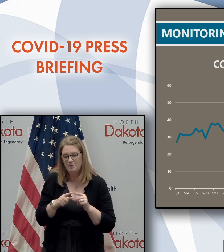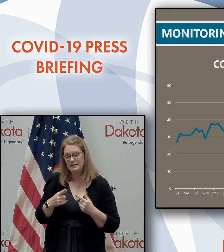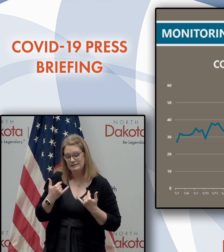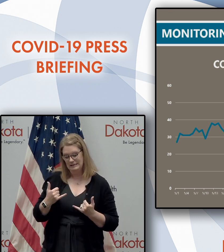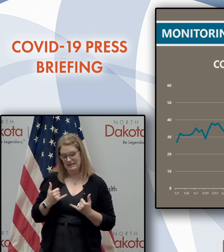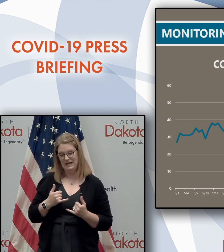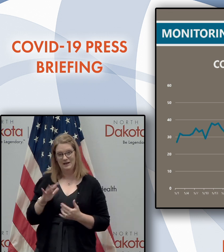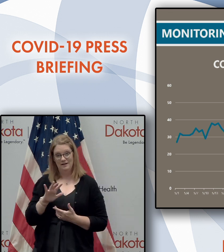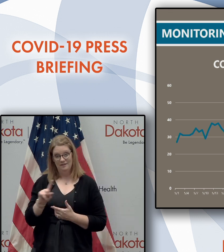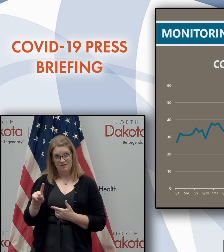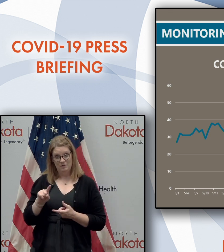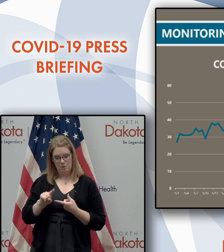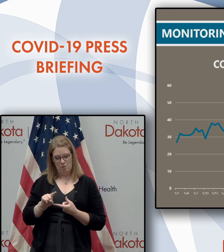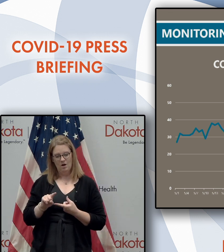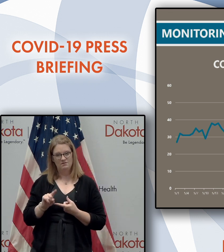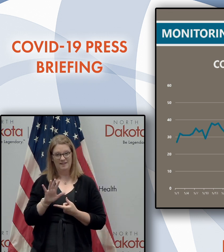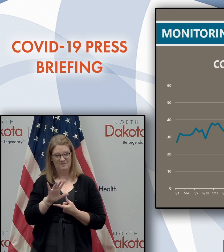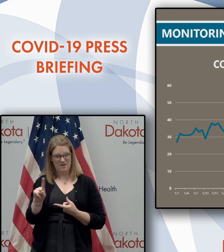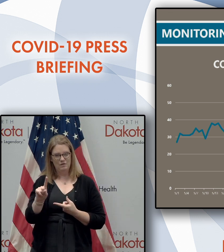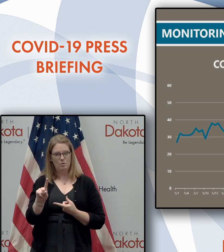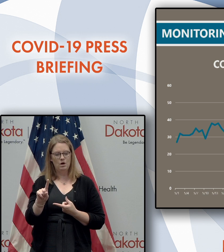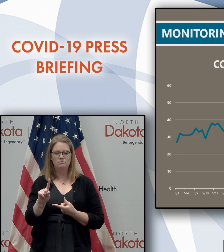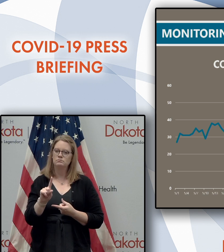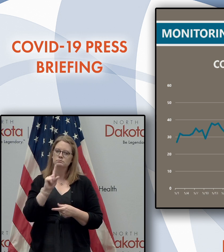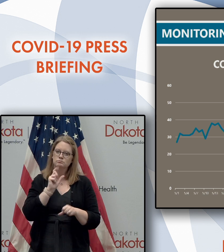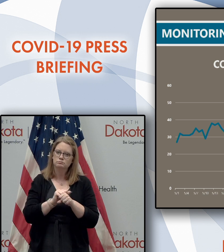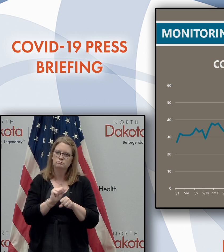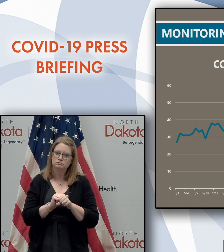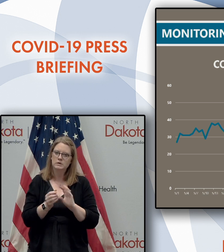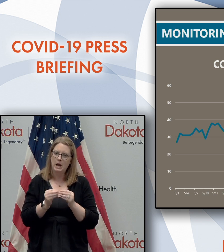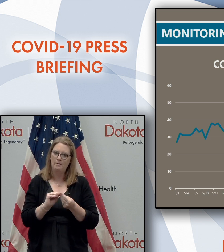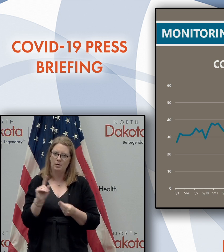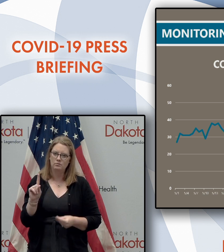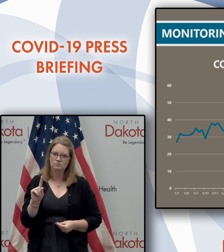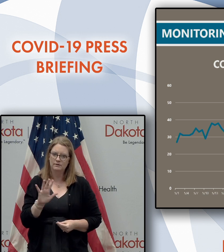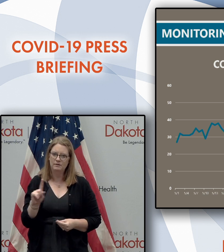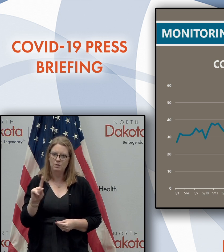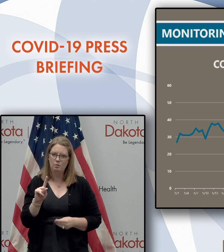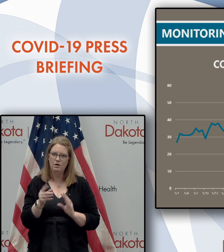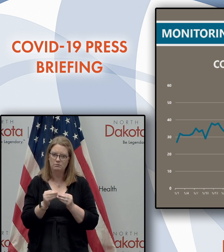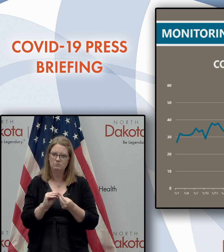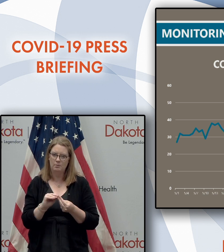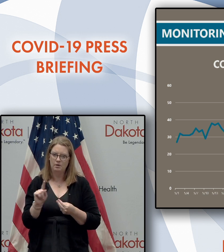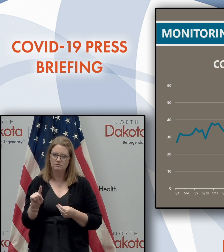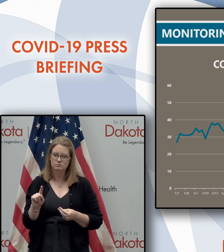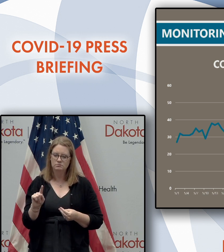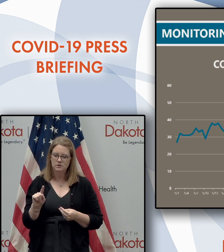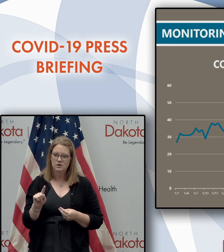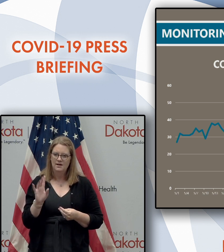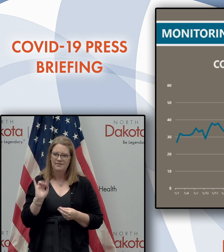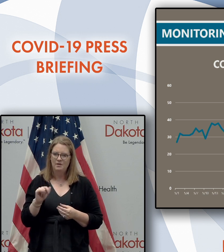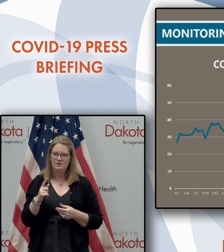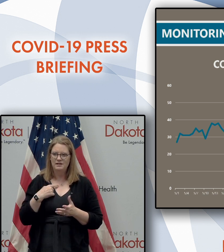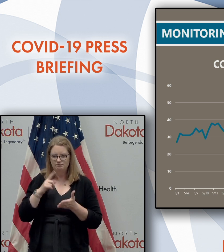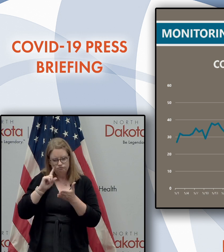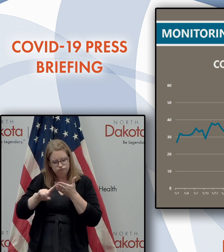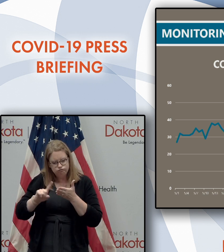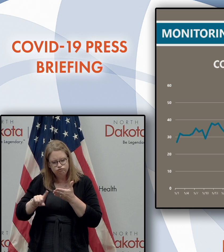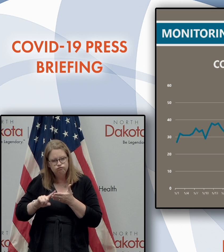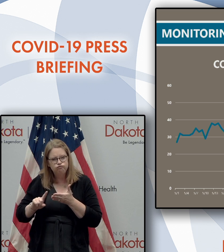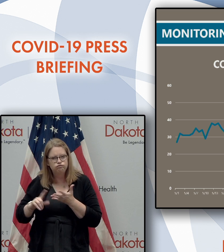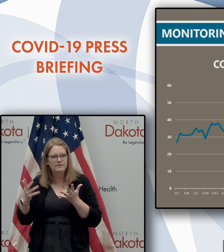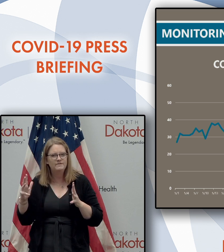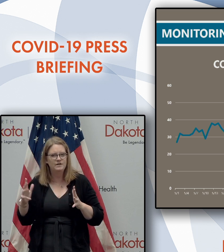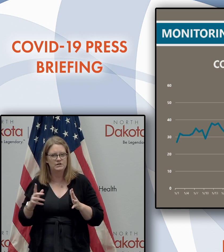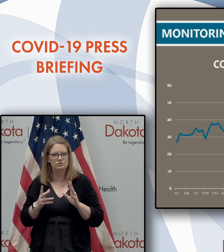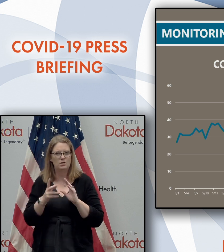we've confirmed is a hard, fast number that's been reconciled every day. So we may be approaching, in my mind, our